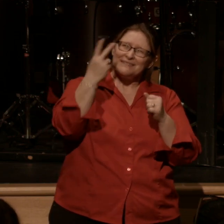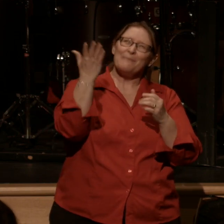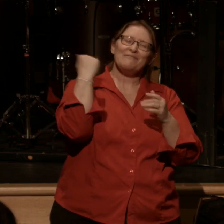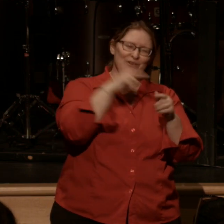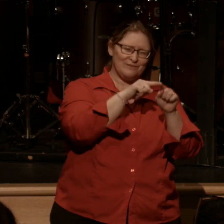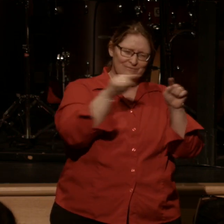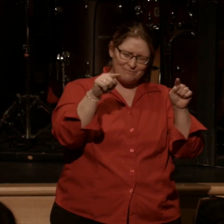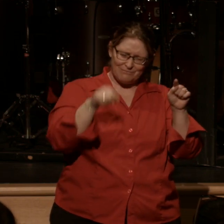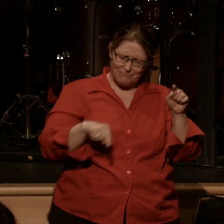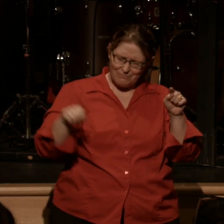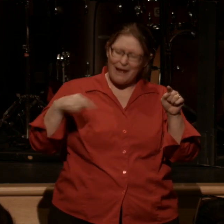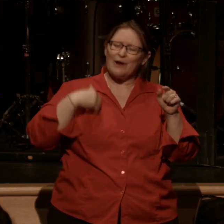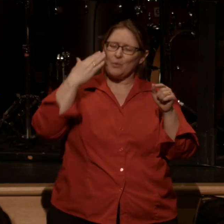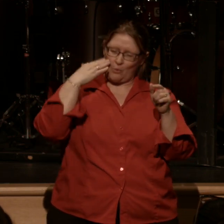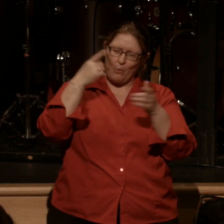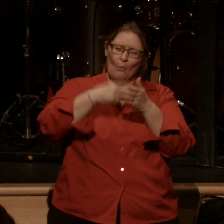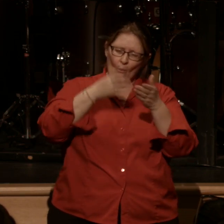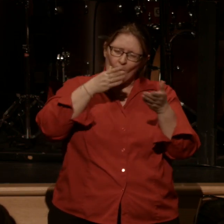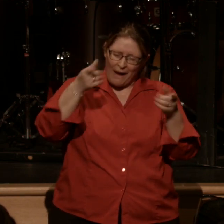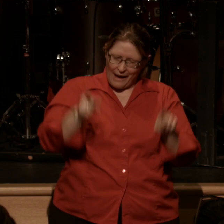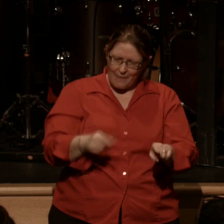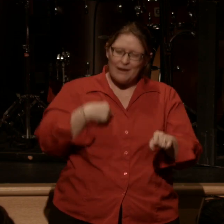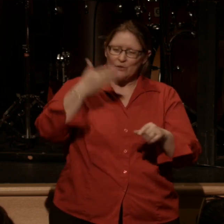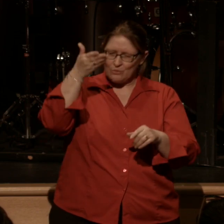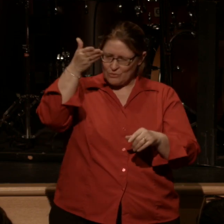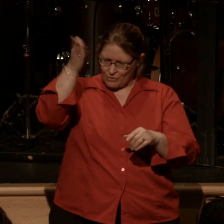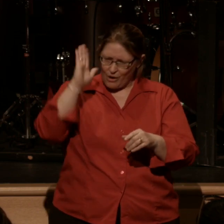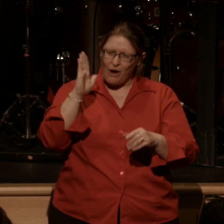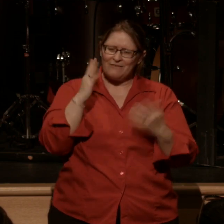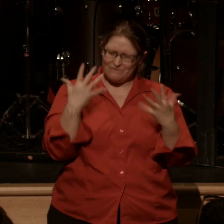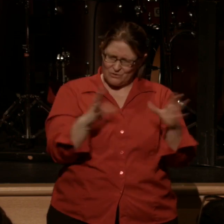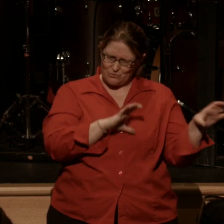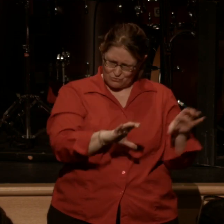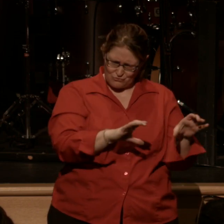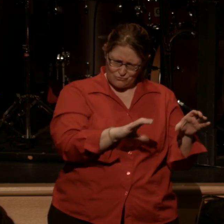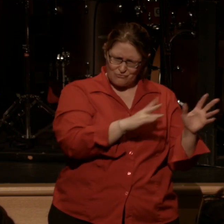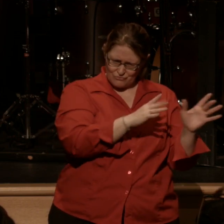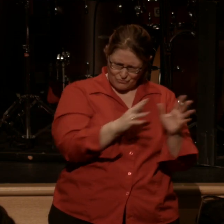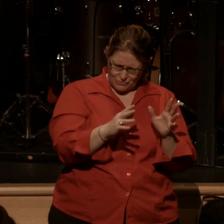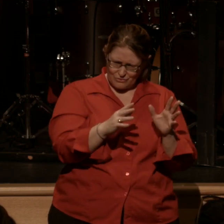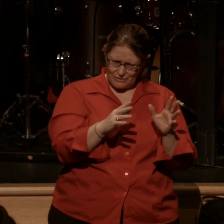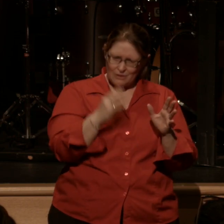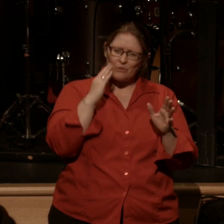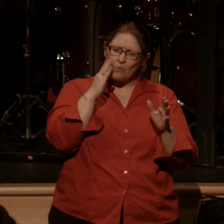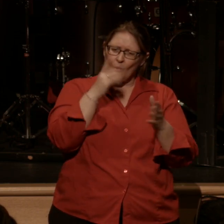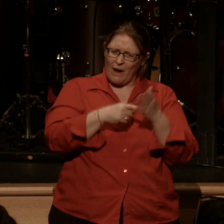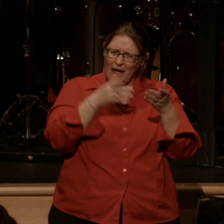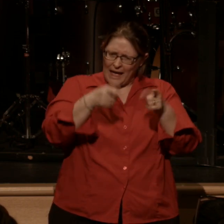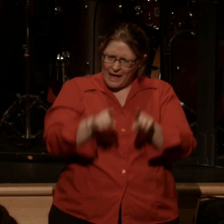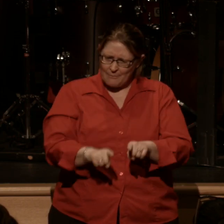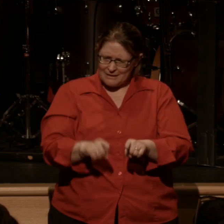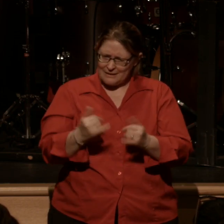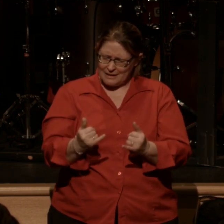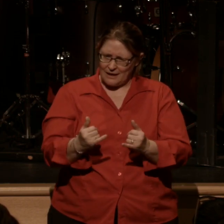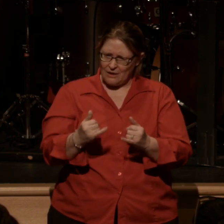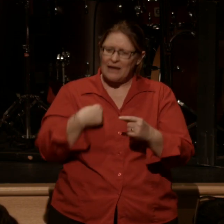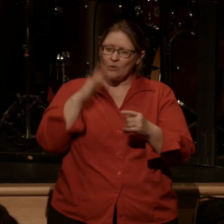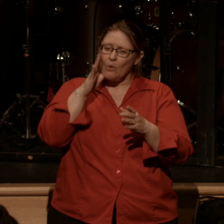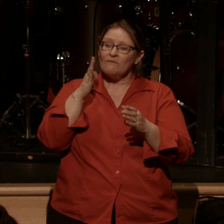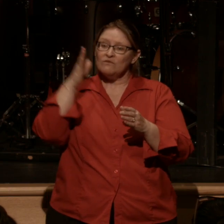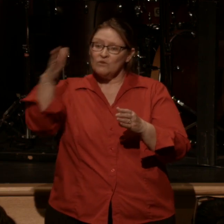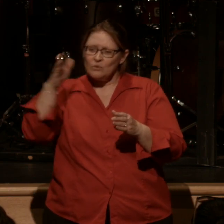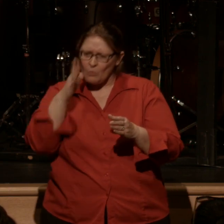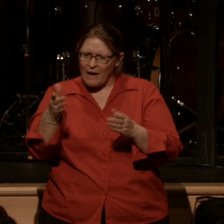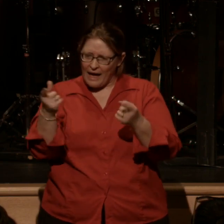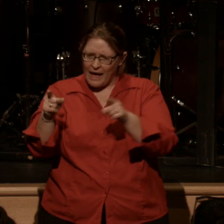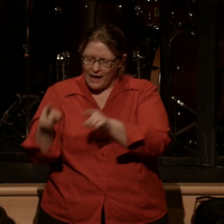know what's going on. I know what God's done. I know what's happening right now. I know where it's going, because that helps us